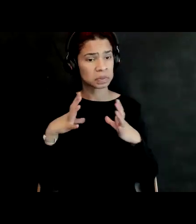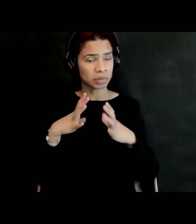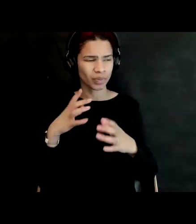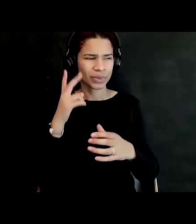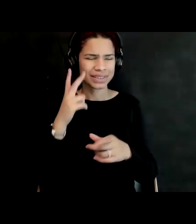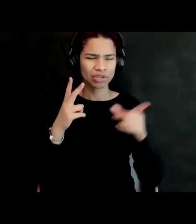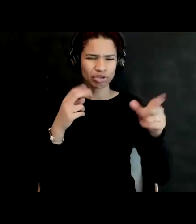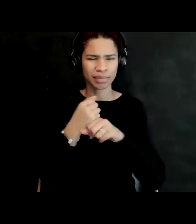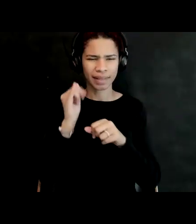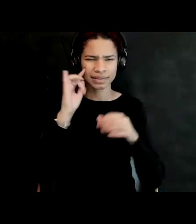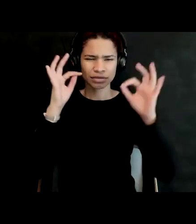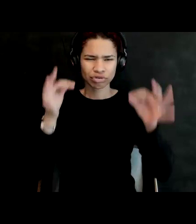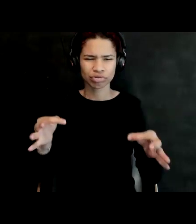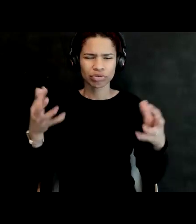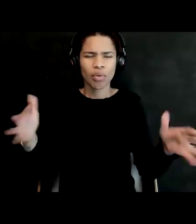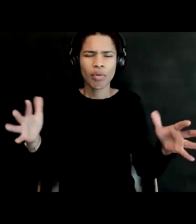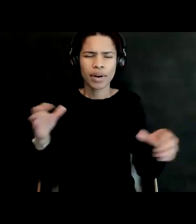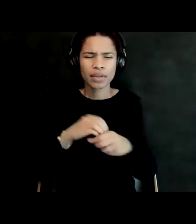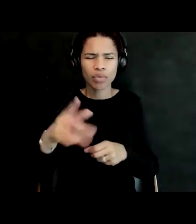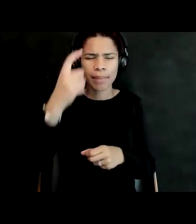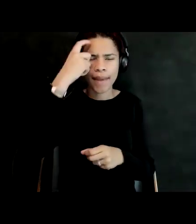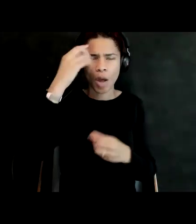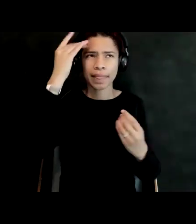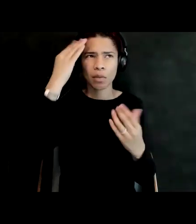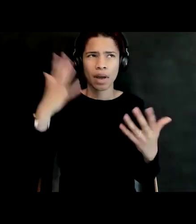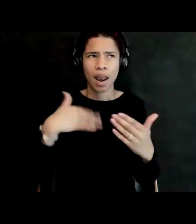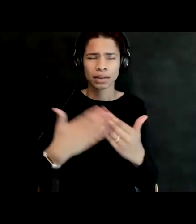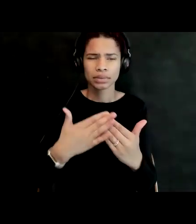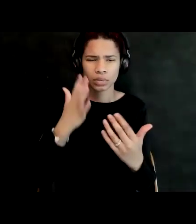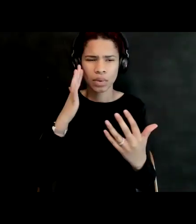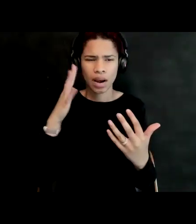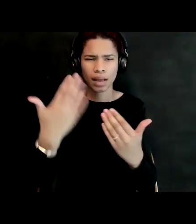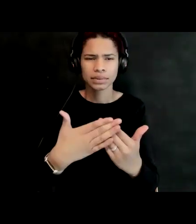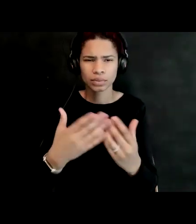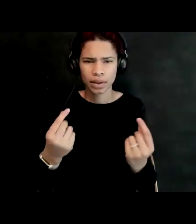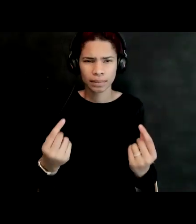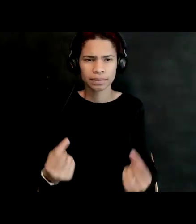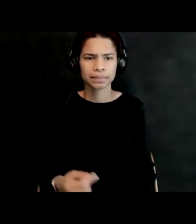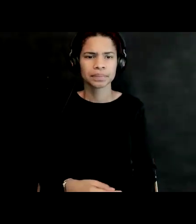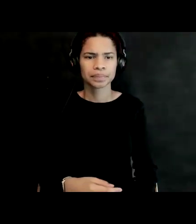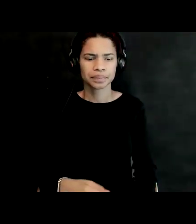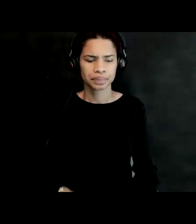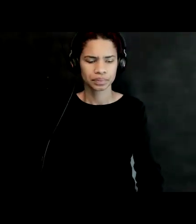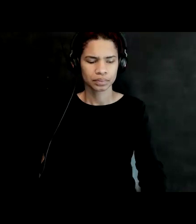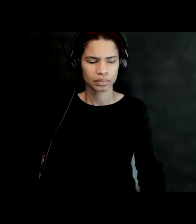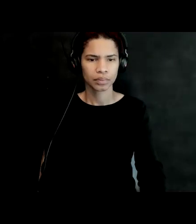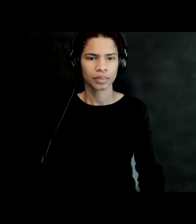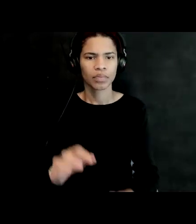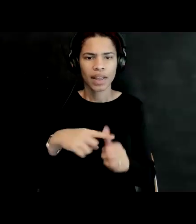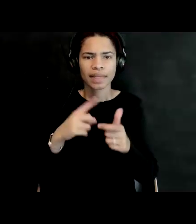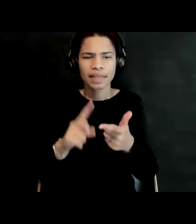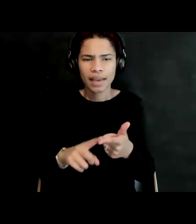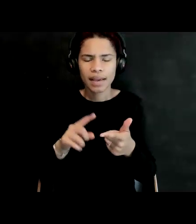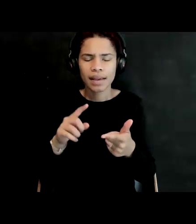you already in your head, you think about, okay, well, what's going to happen next, right? And so then we get to a resolution. Essentially,